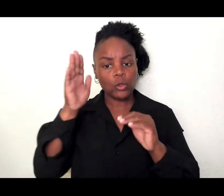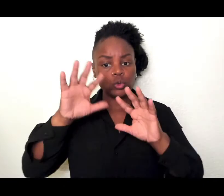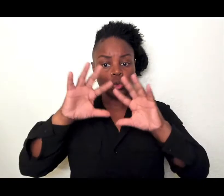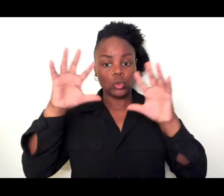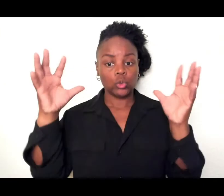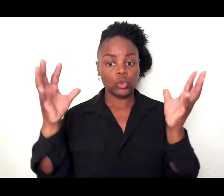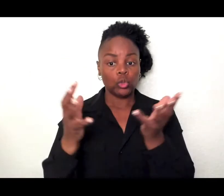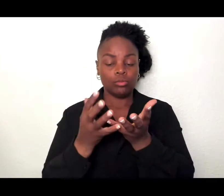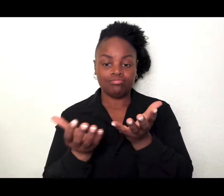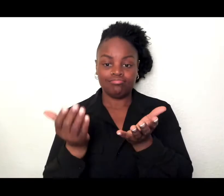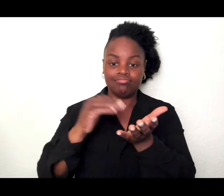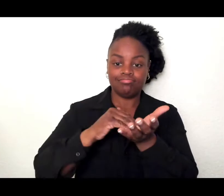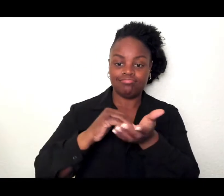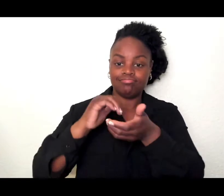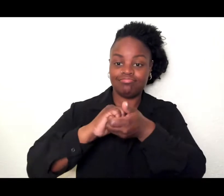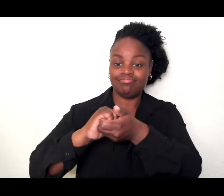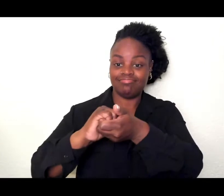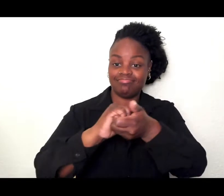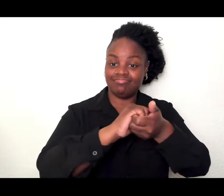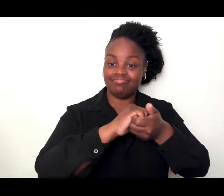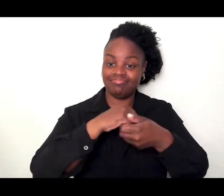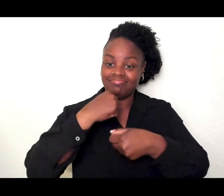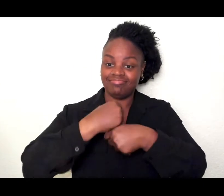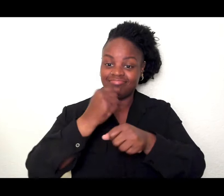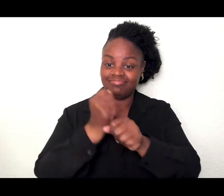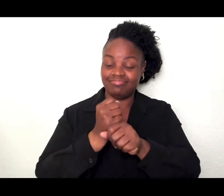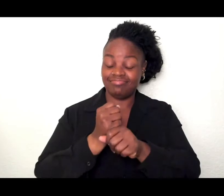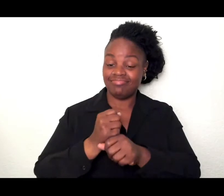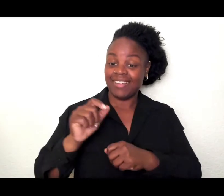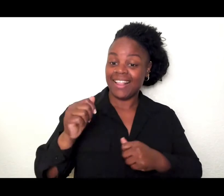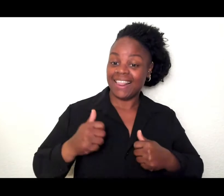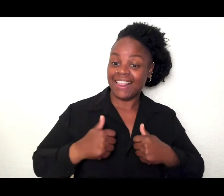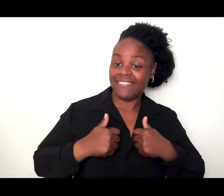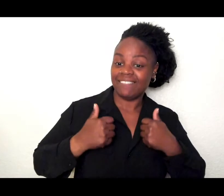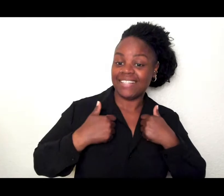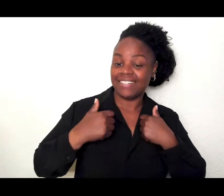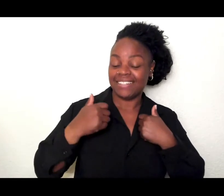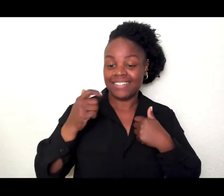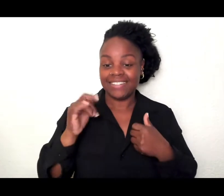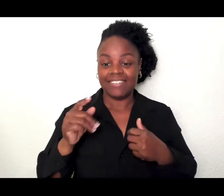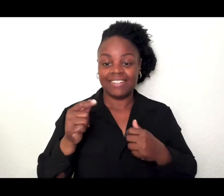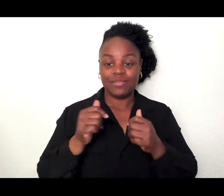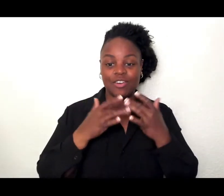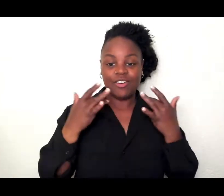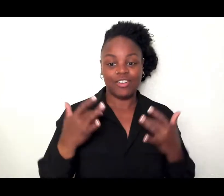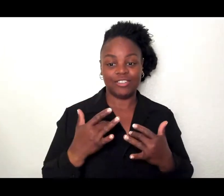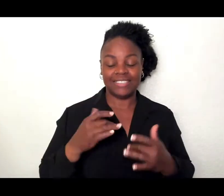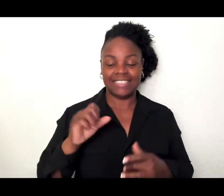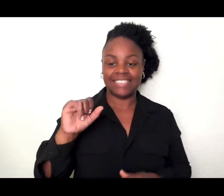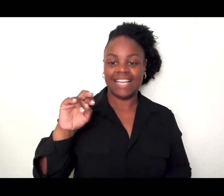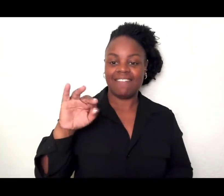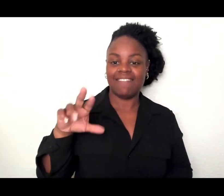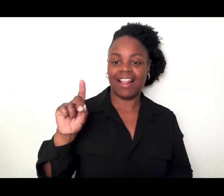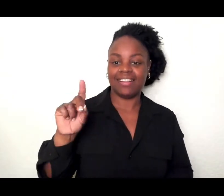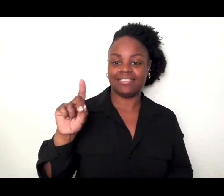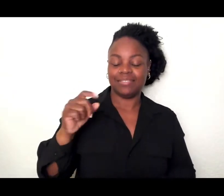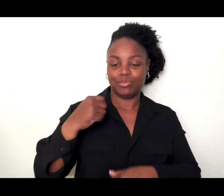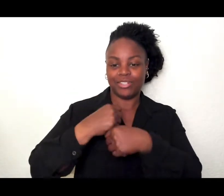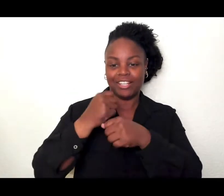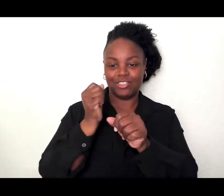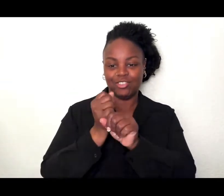future worlds we co-create. Loving with 3 Hearts, a Sins Invalid production.